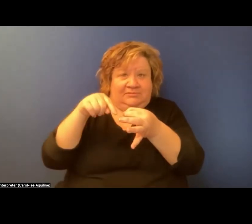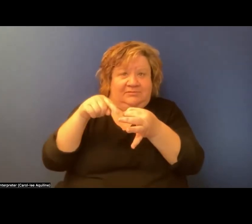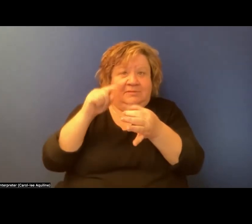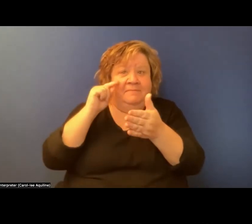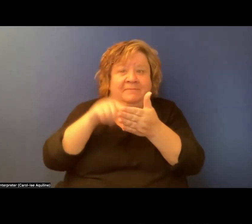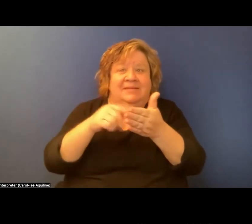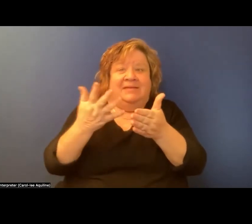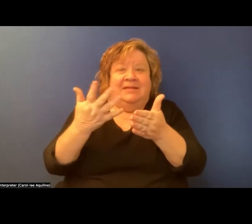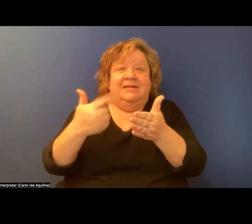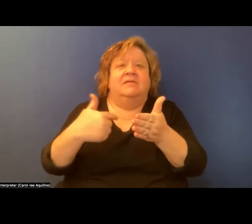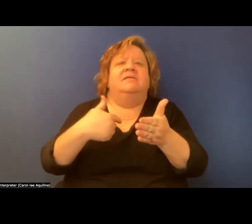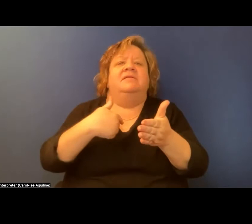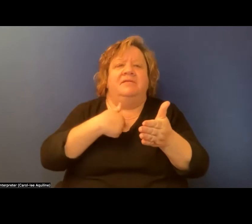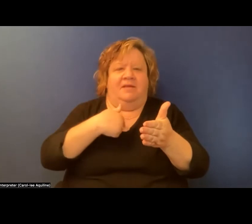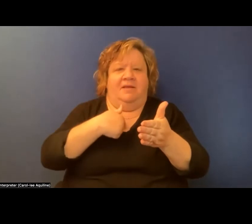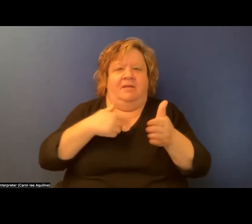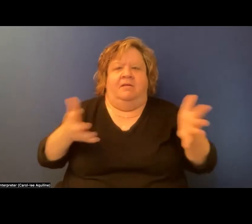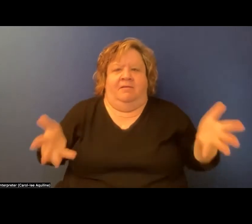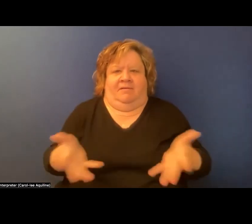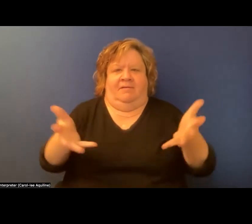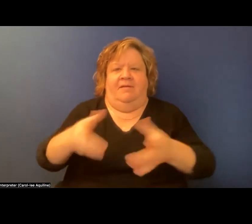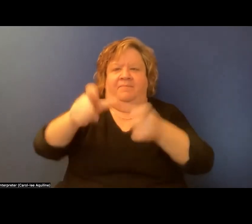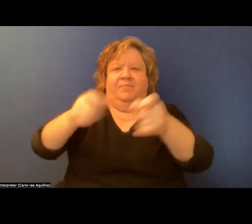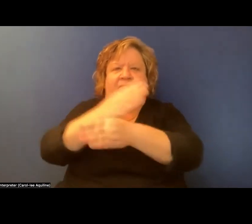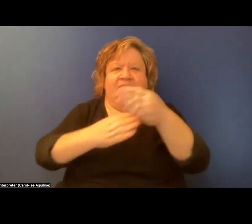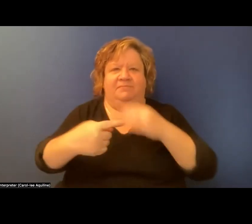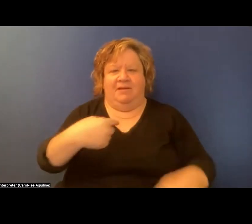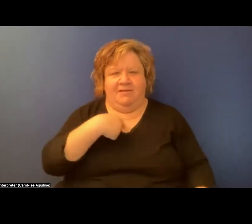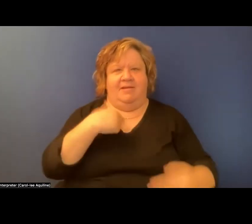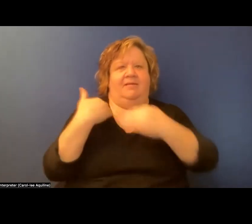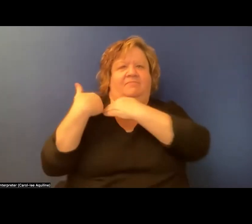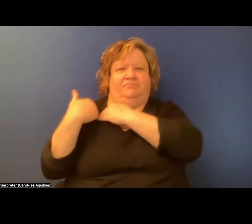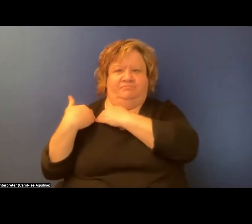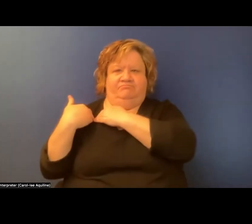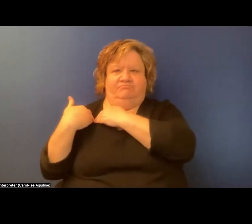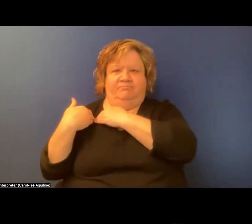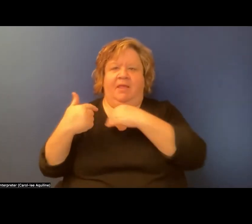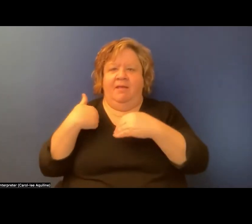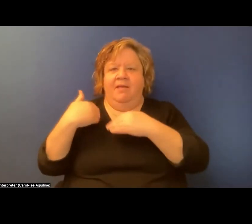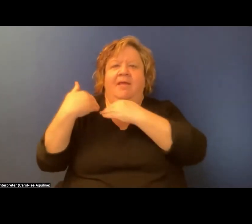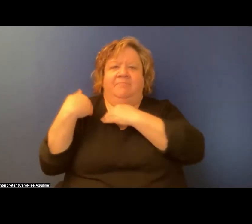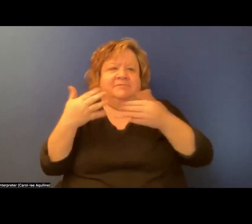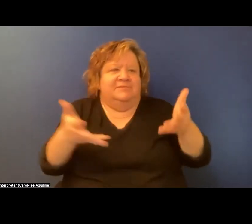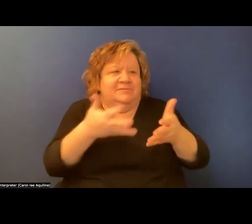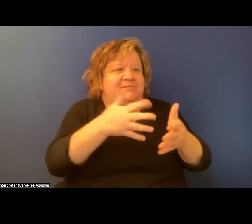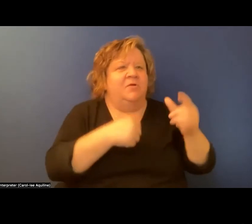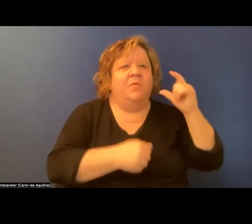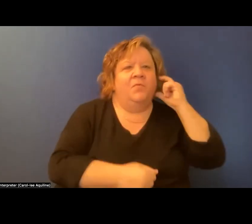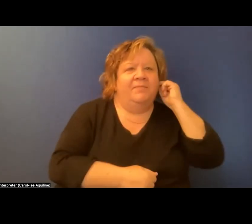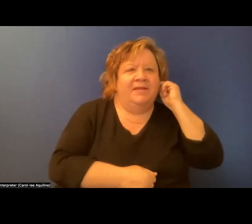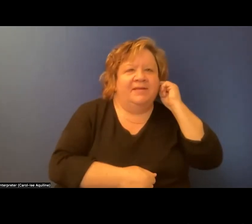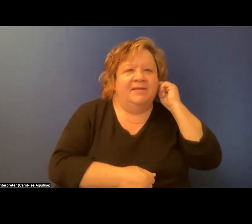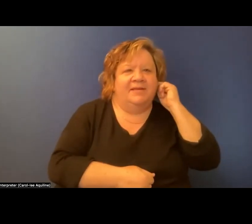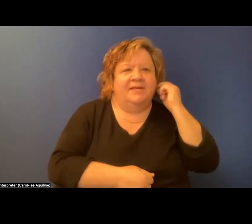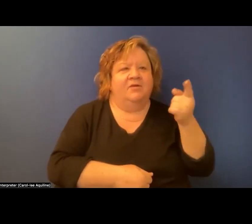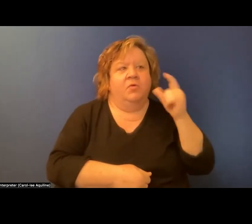disabilities, I also need to promote inclusion of women. And the other way, when they are promoting inclusion of women, it doesn't make